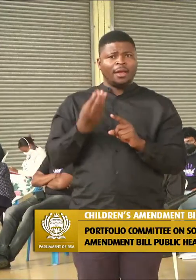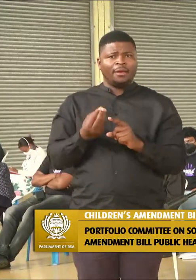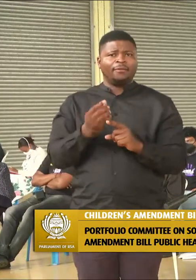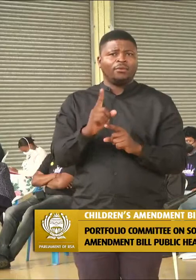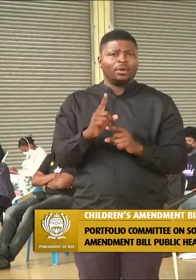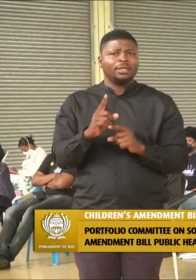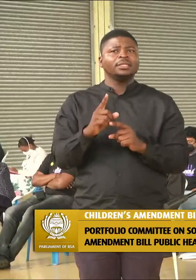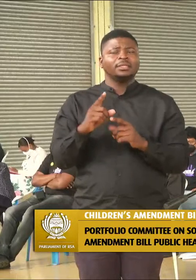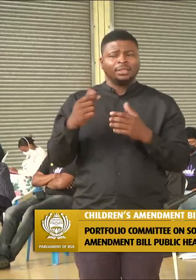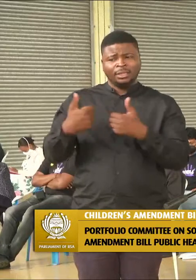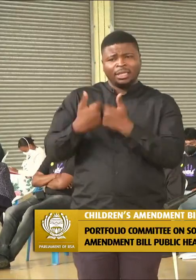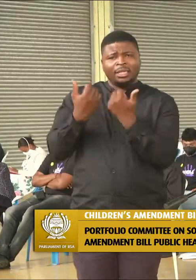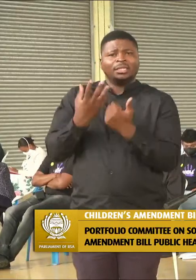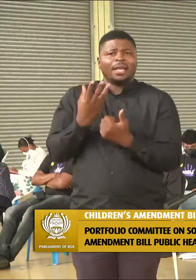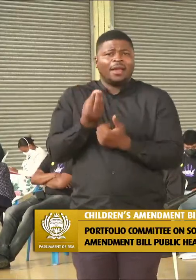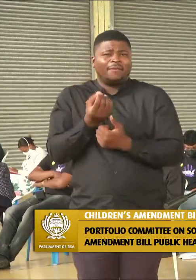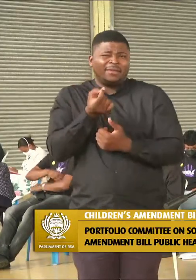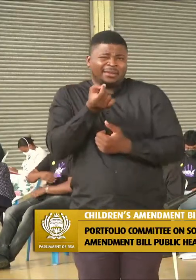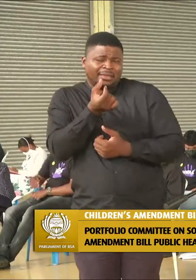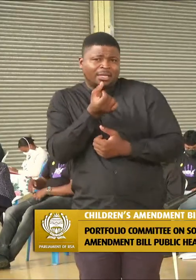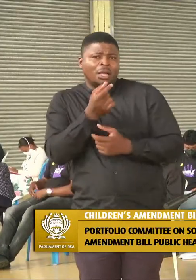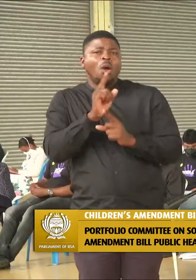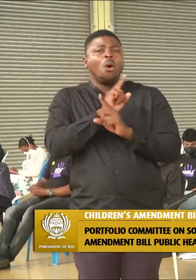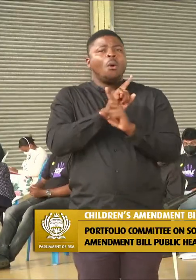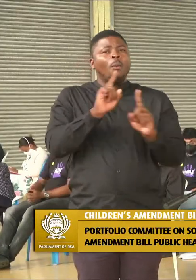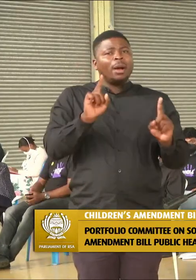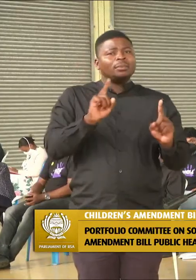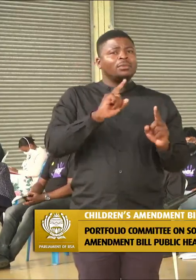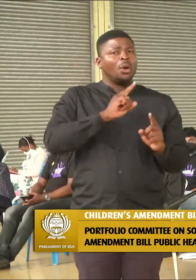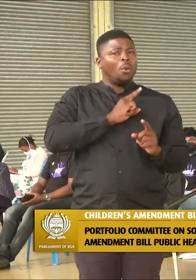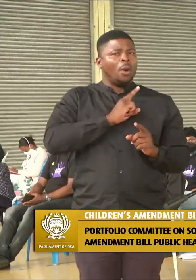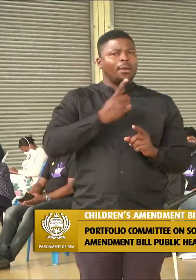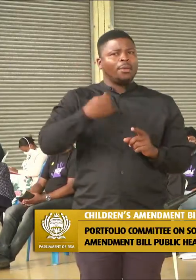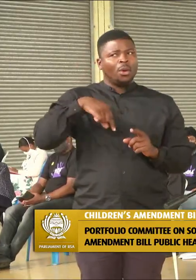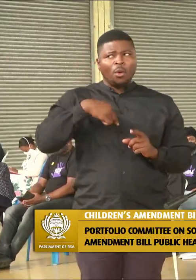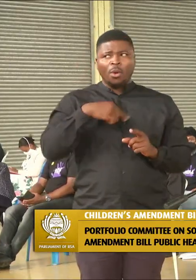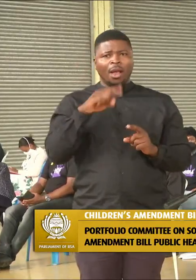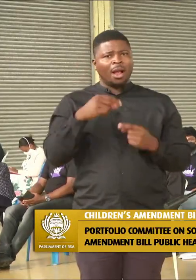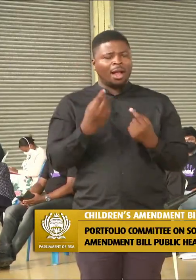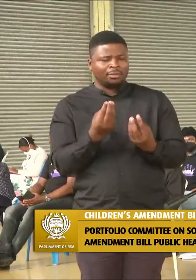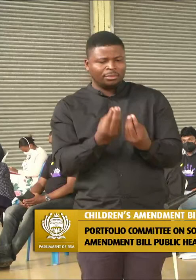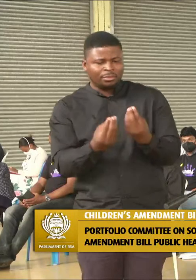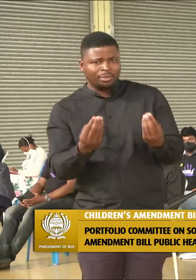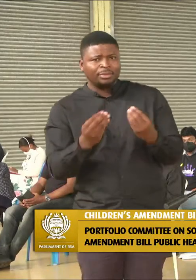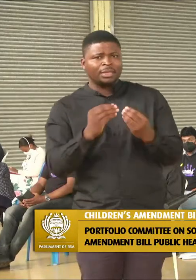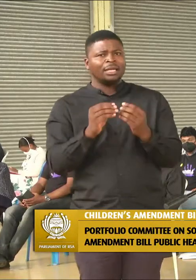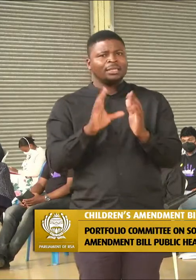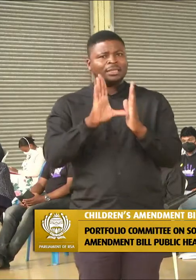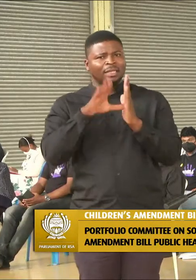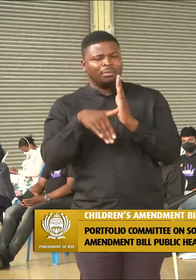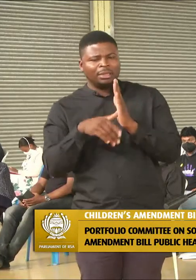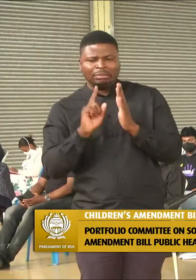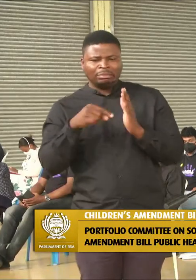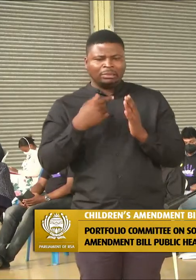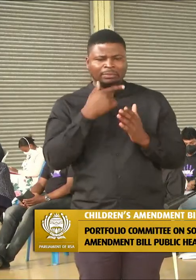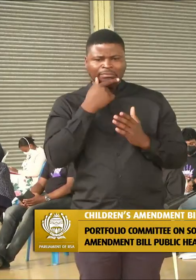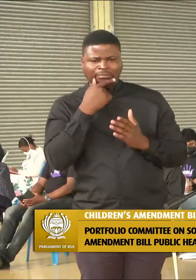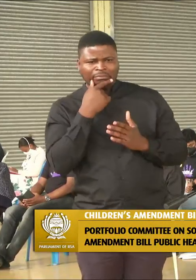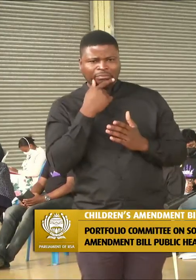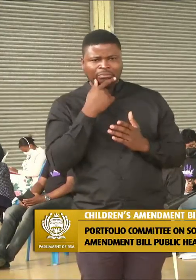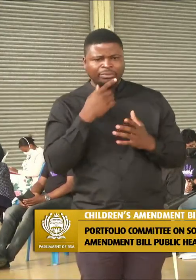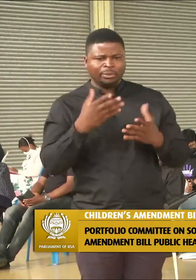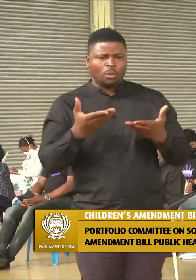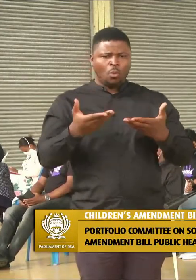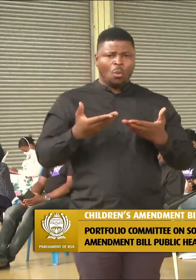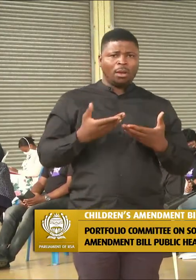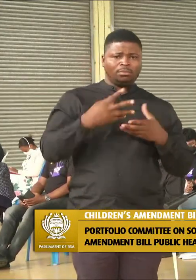abantwana abane disability. Although we have a slight problem about accepting